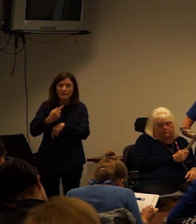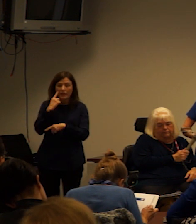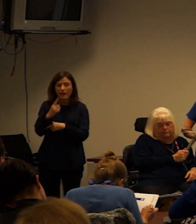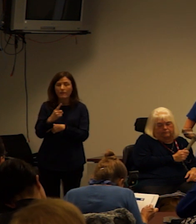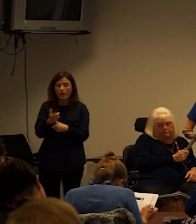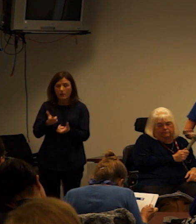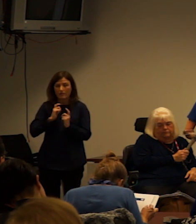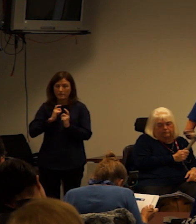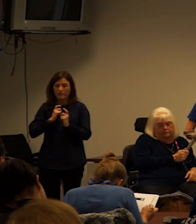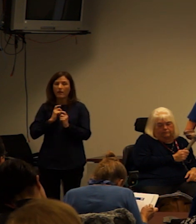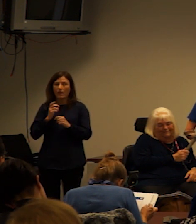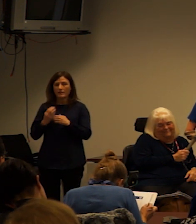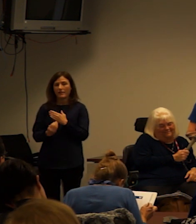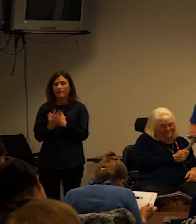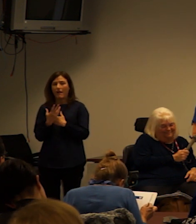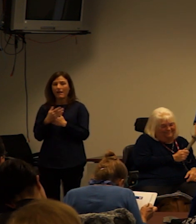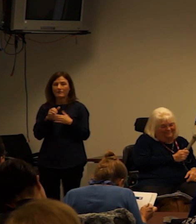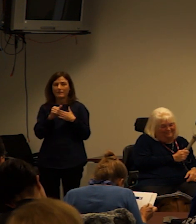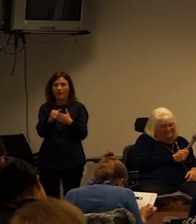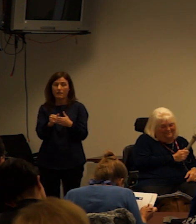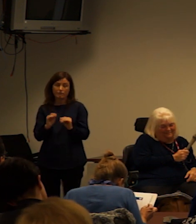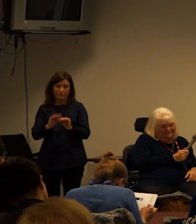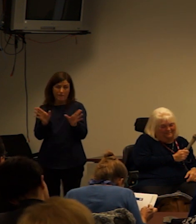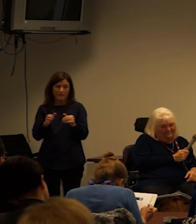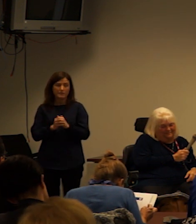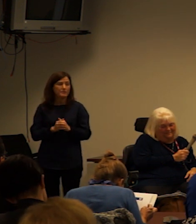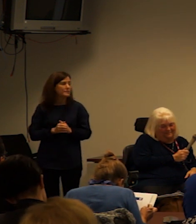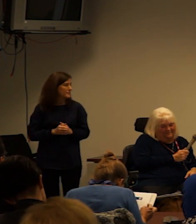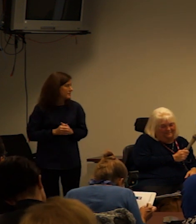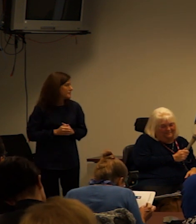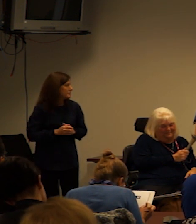advice and guidance, obviously. And